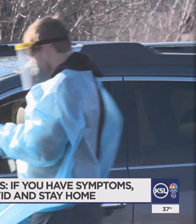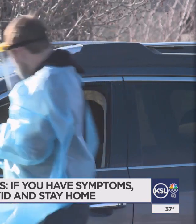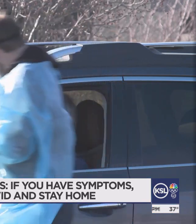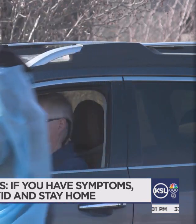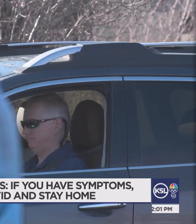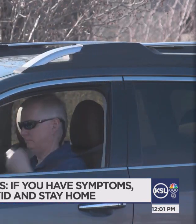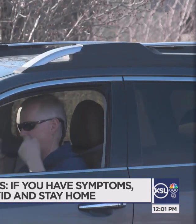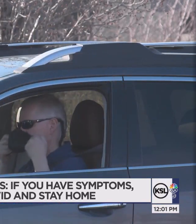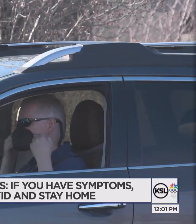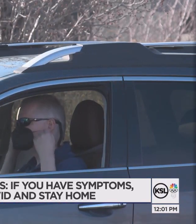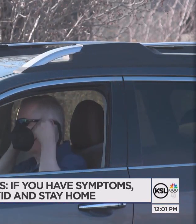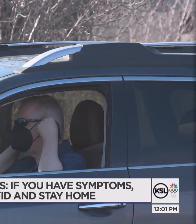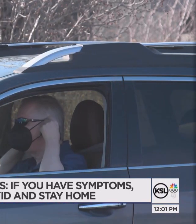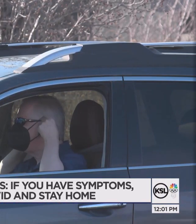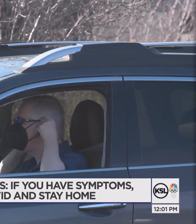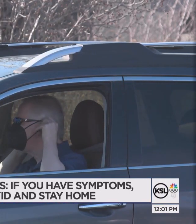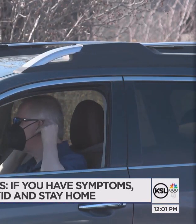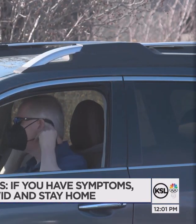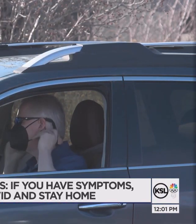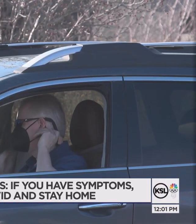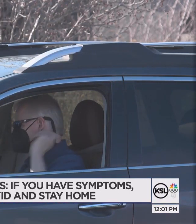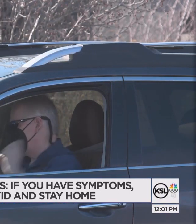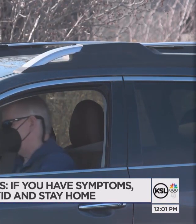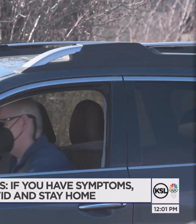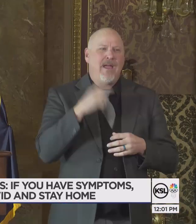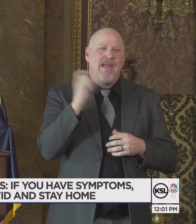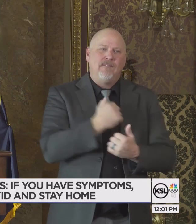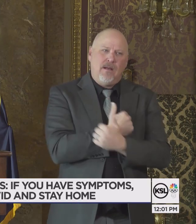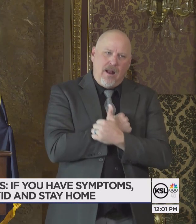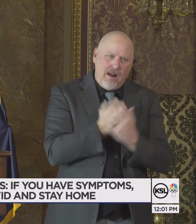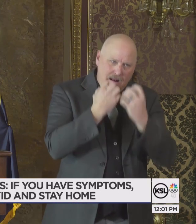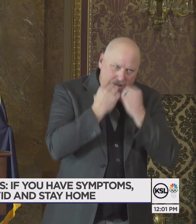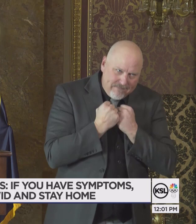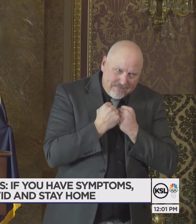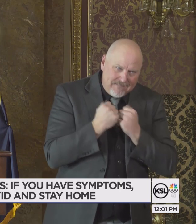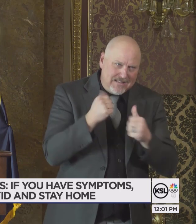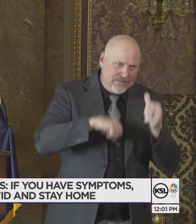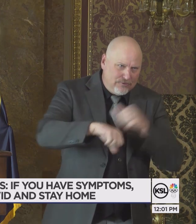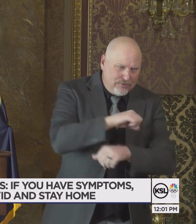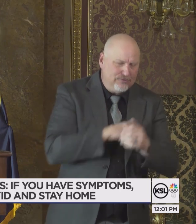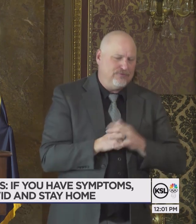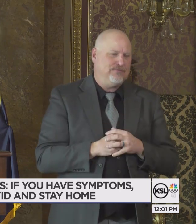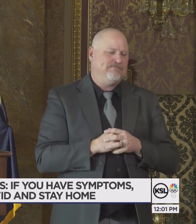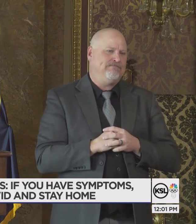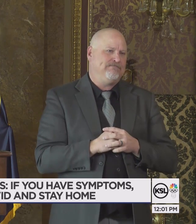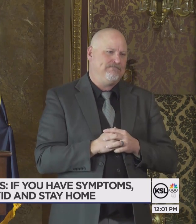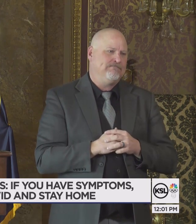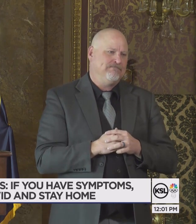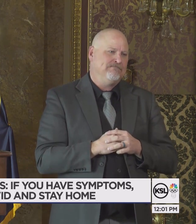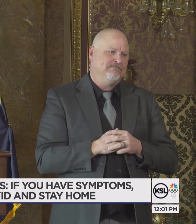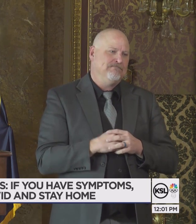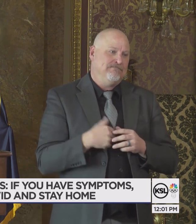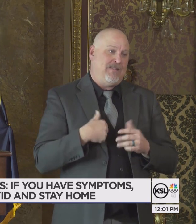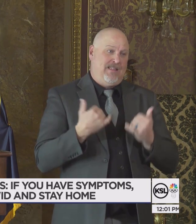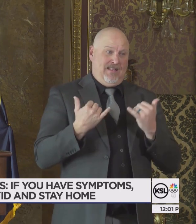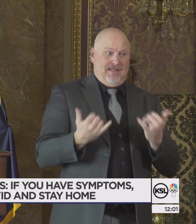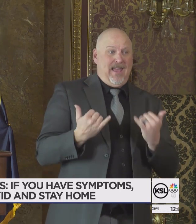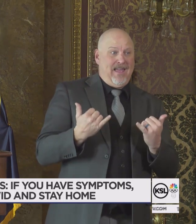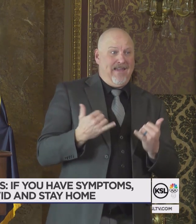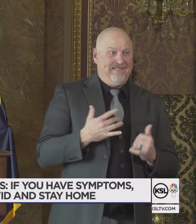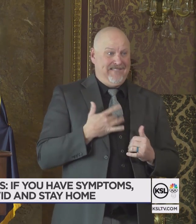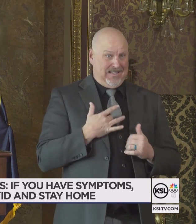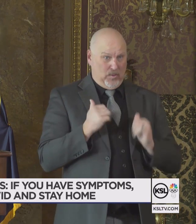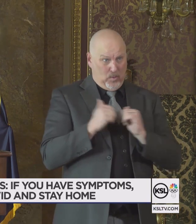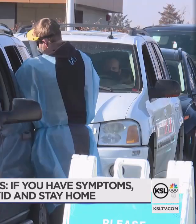weeks. I am more optimistic than I have been at any point in this pandemic, that with